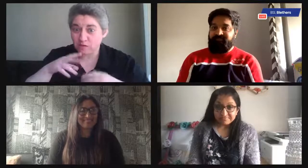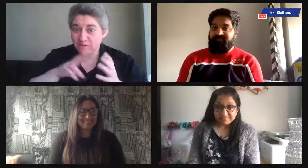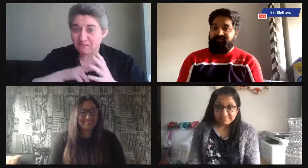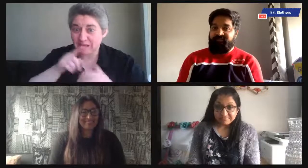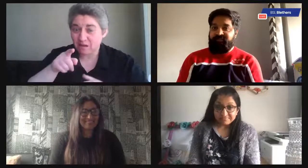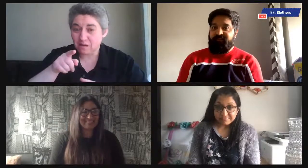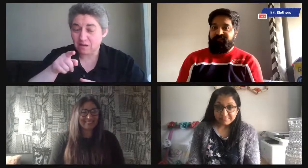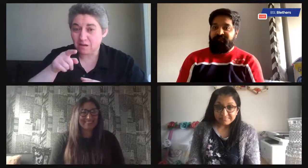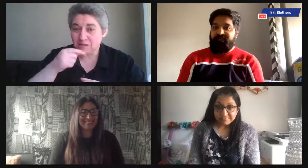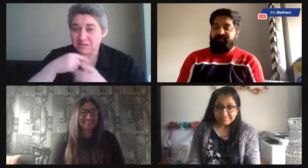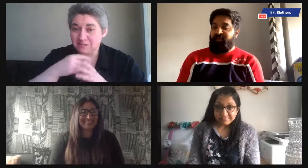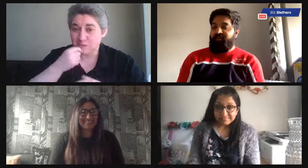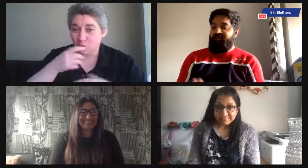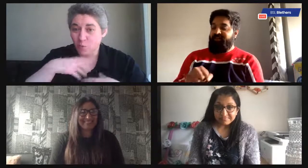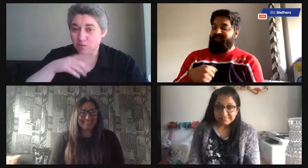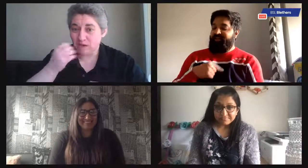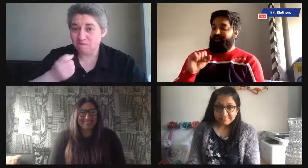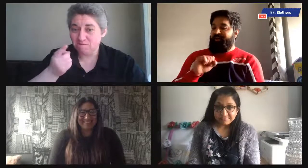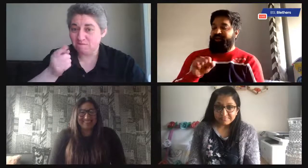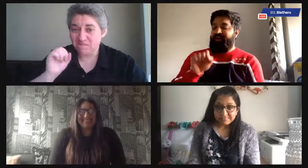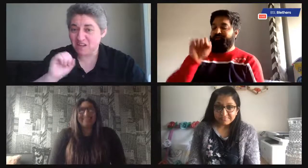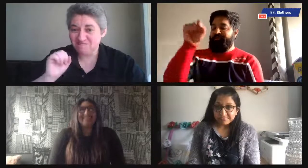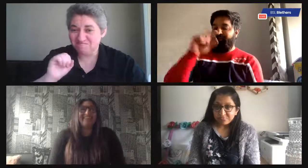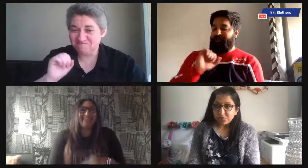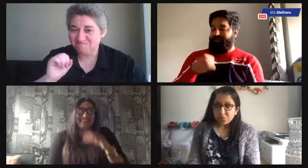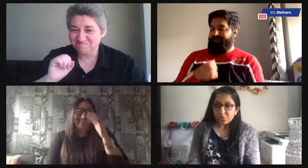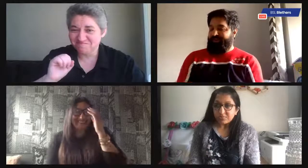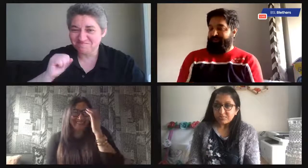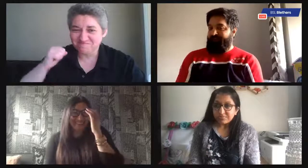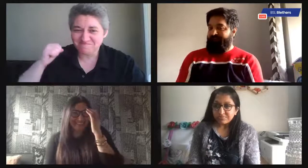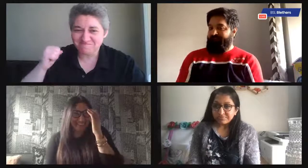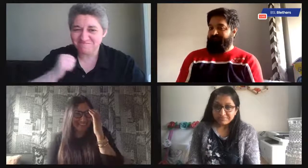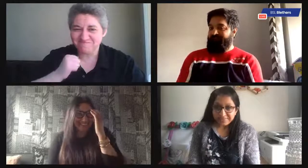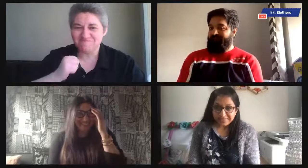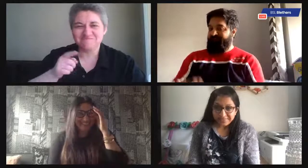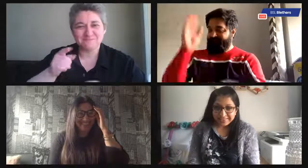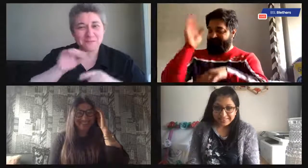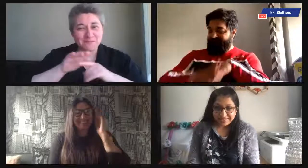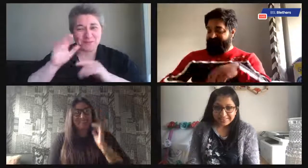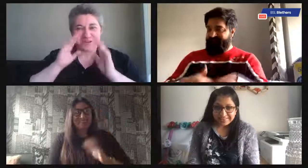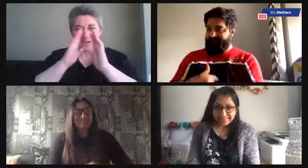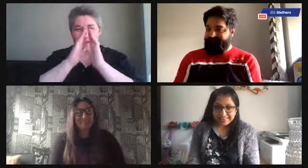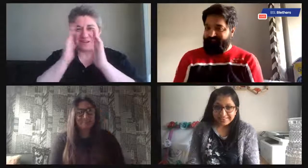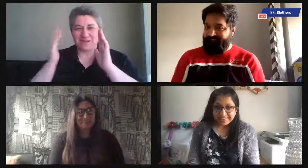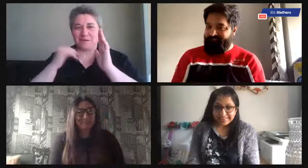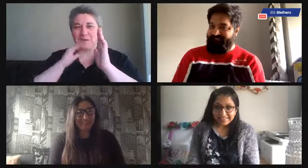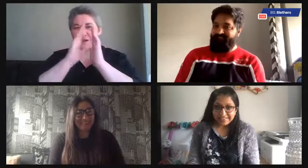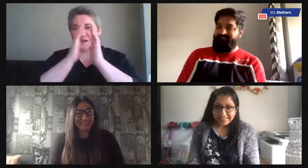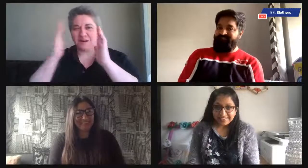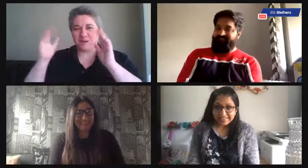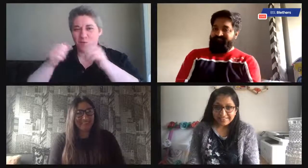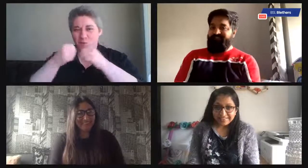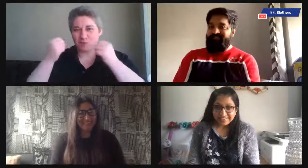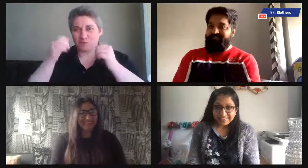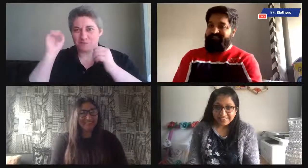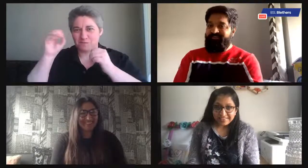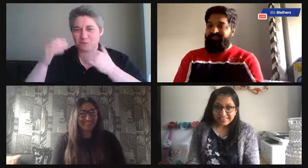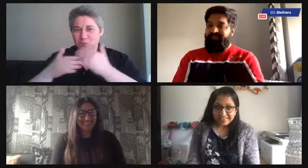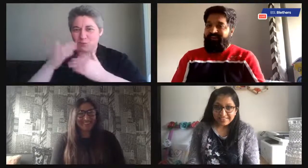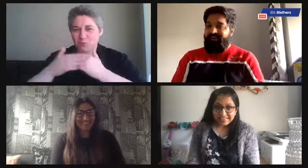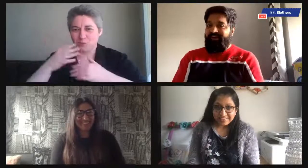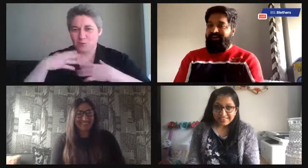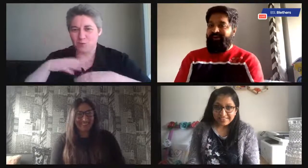Yeah, it's amazing. There's new things. Is any of your clothes vegan yet? Not yet. That's a future wish. I know I'm a naughty boy,